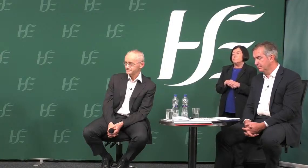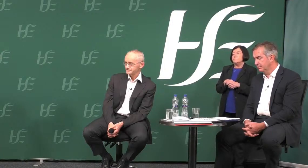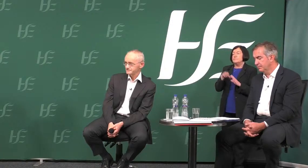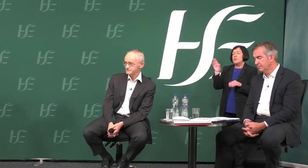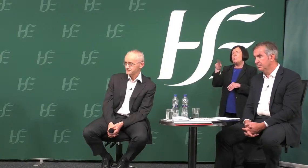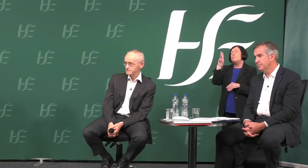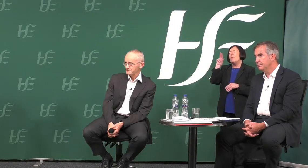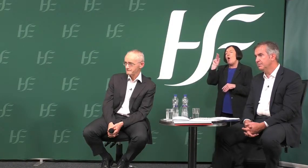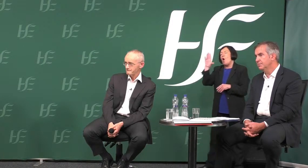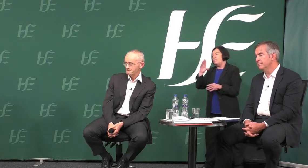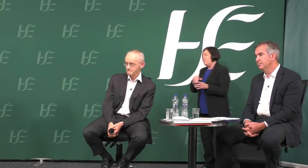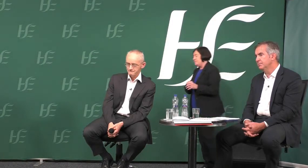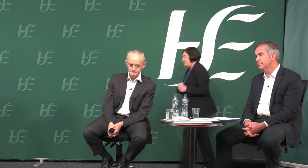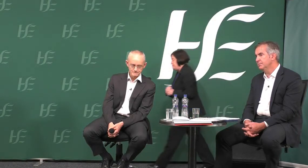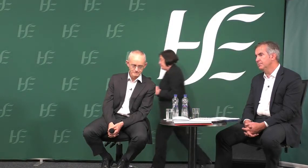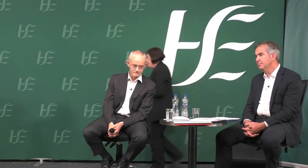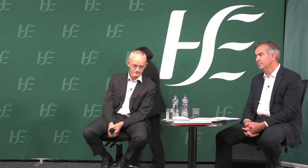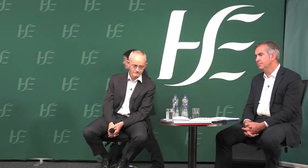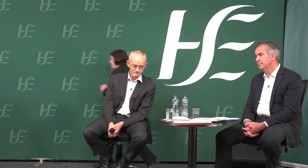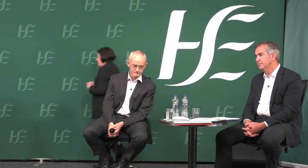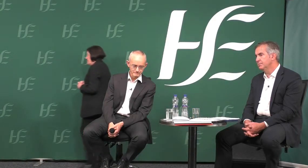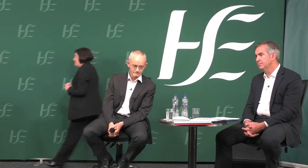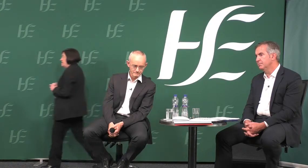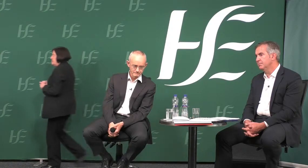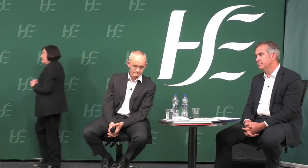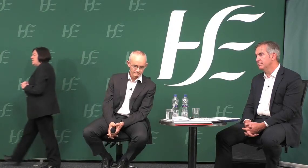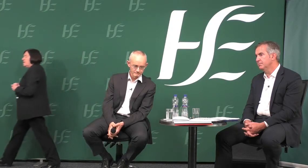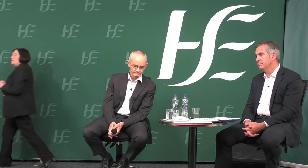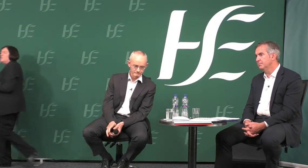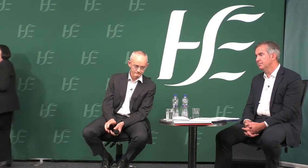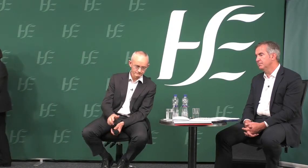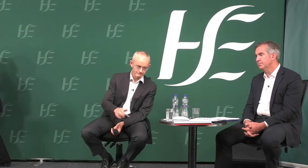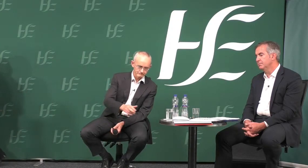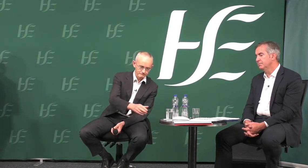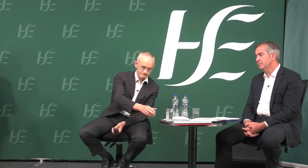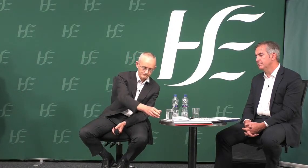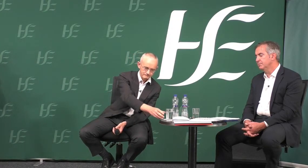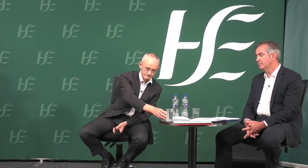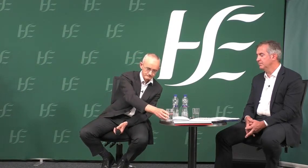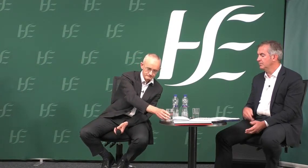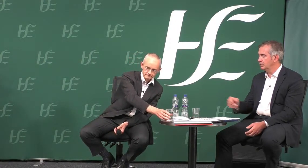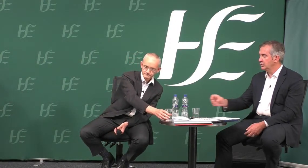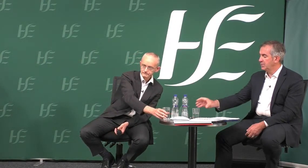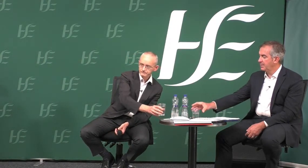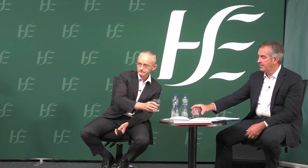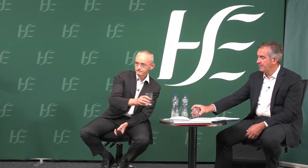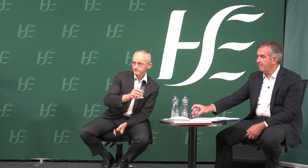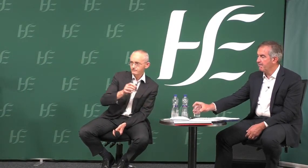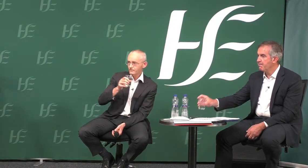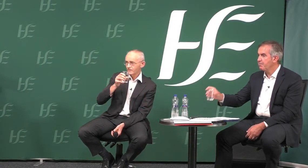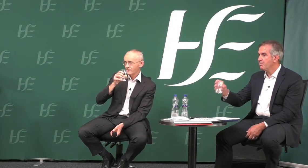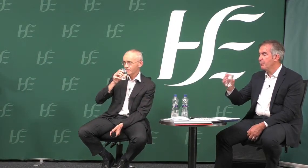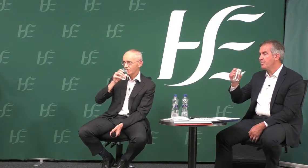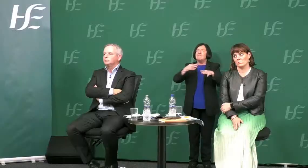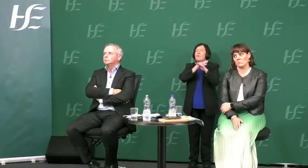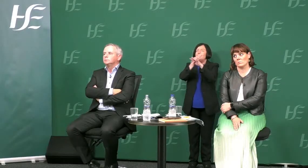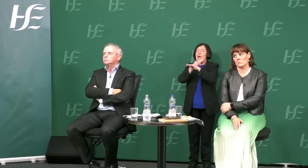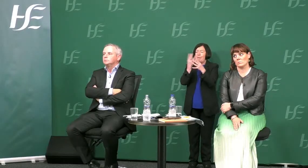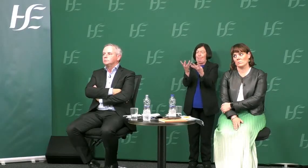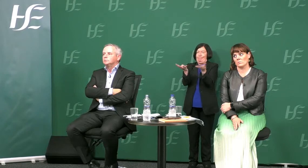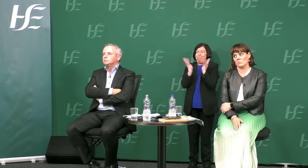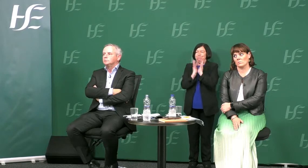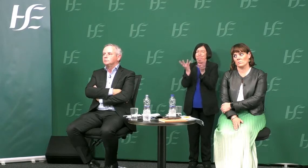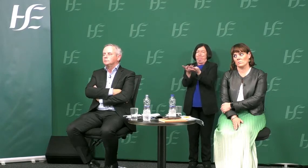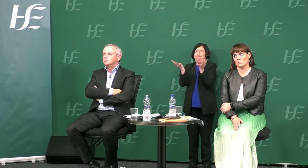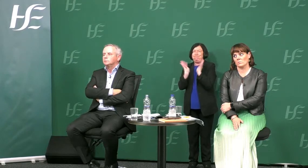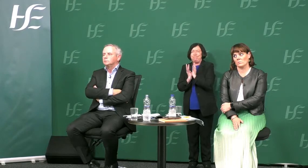Paul O'Donoghue from Newstalk again. Sorry, I think it was yourself, Niamh, you were saying earlier that most outbreaks now are from family gatherings. Can you